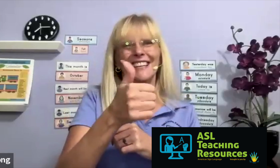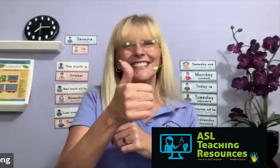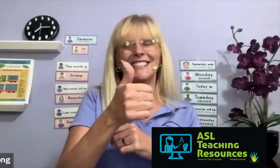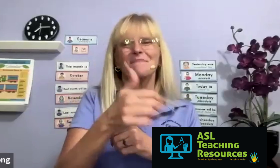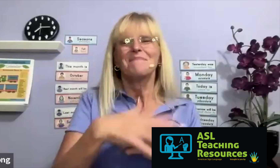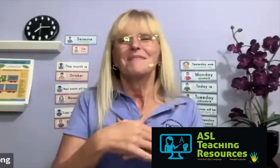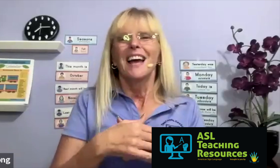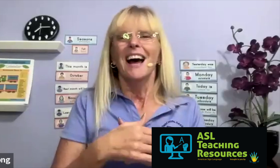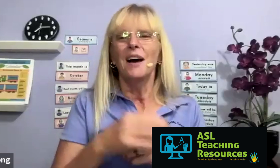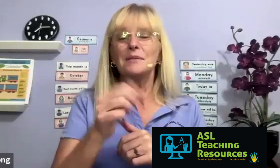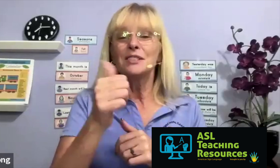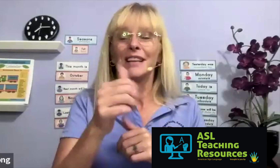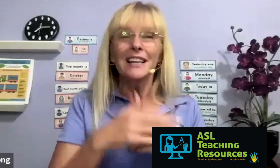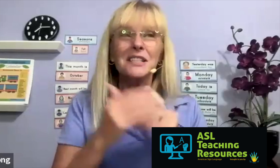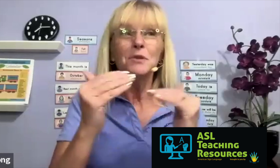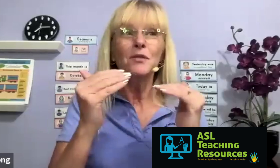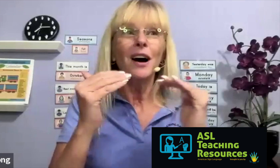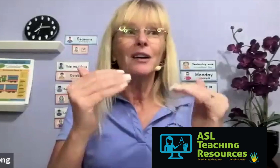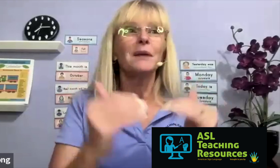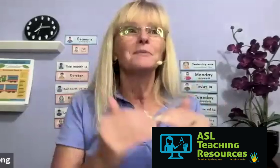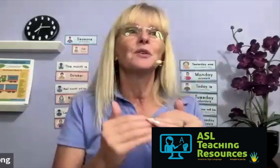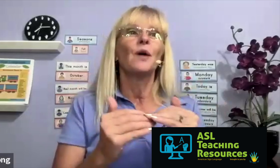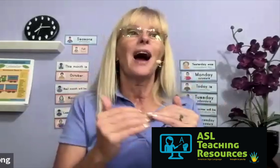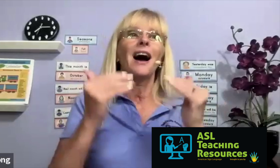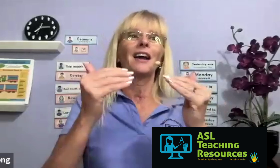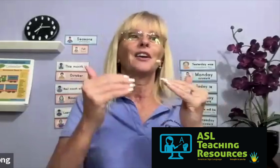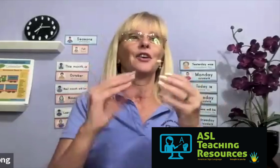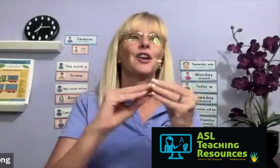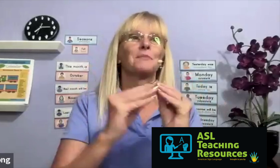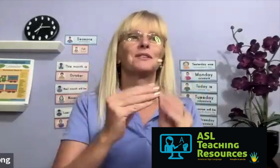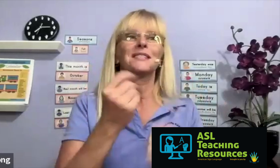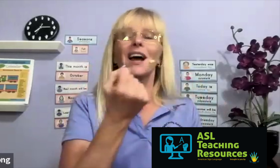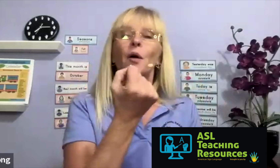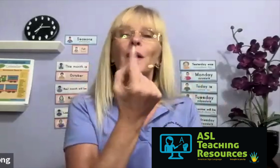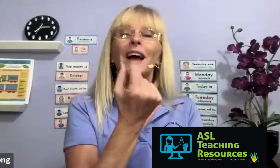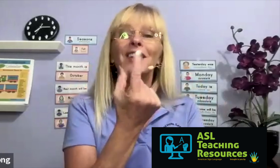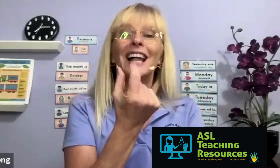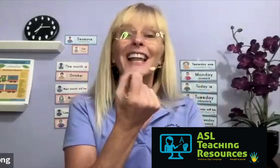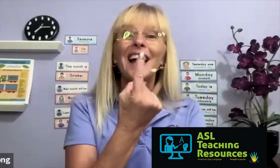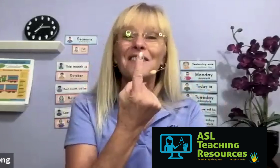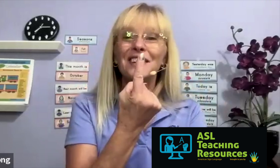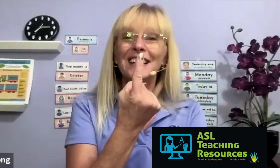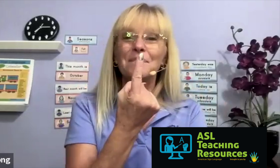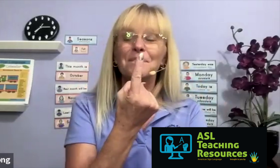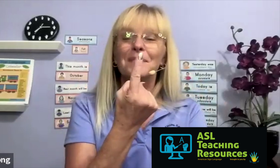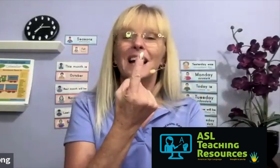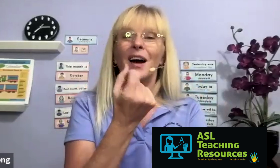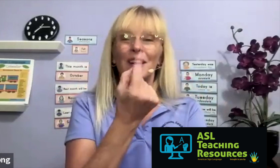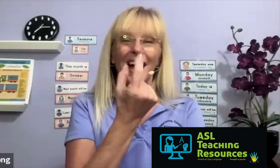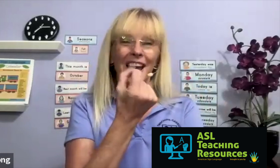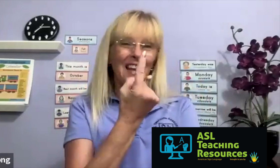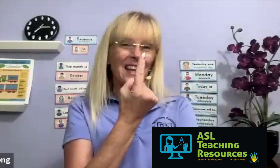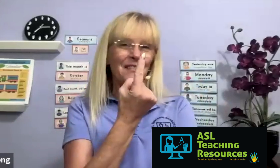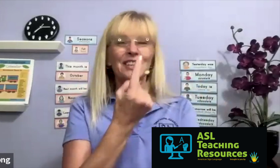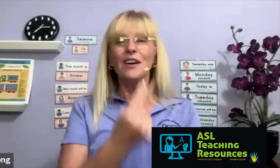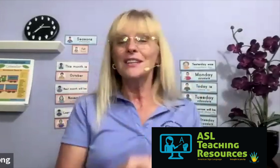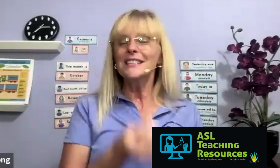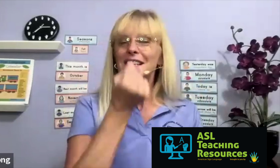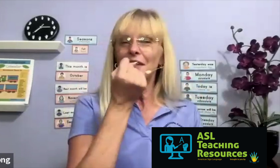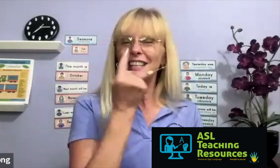this. So now let's move on up to higher numbers. We have 11. Okay, 11. Notice 11 is